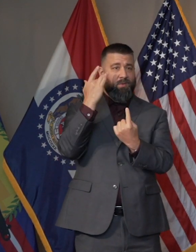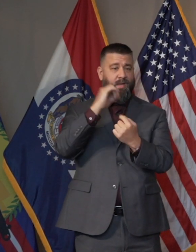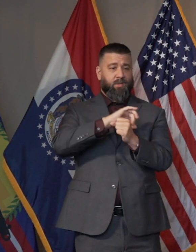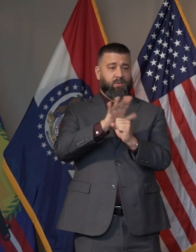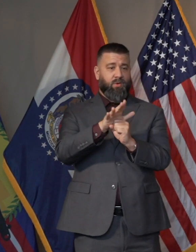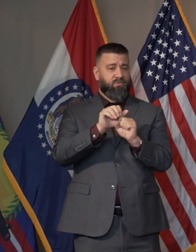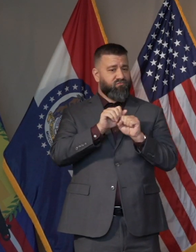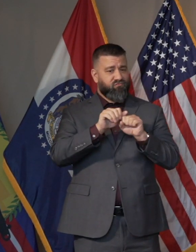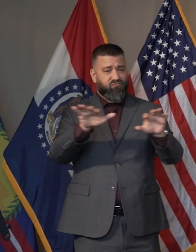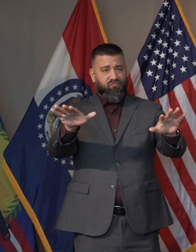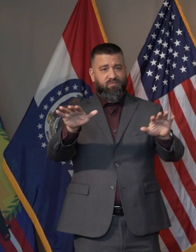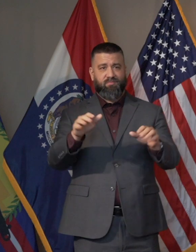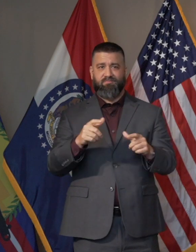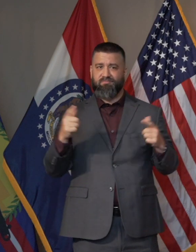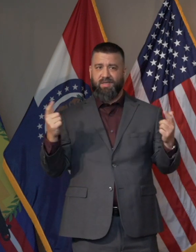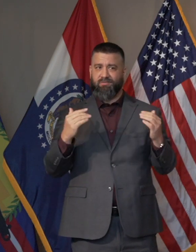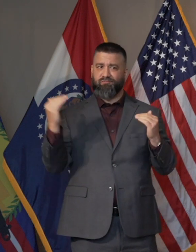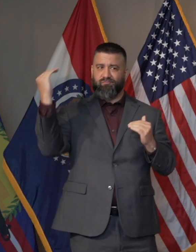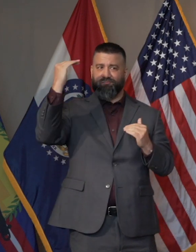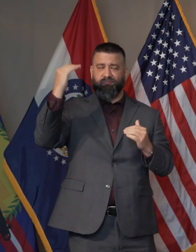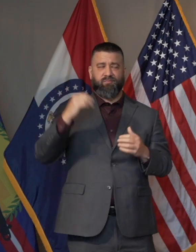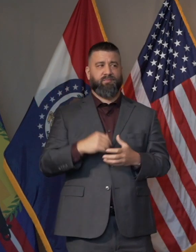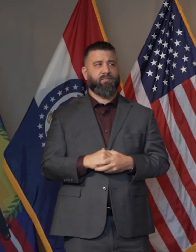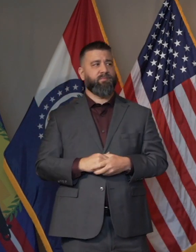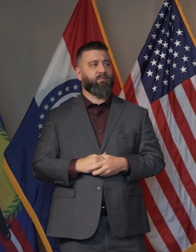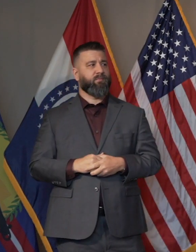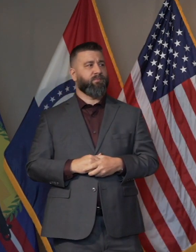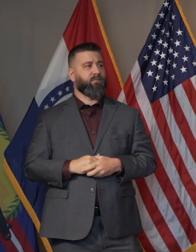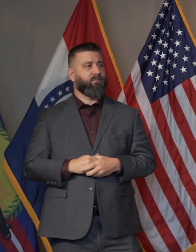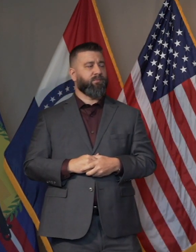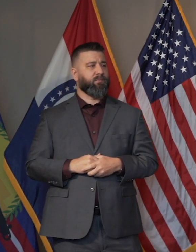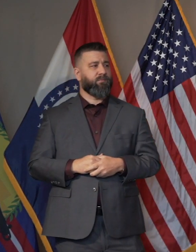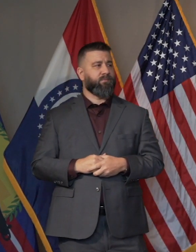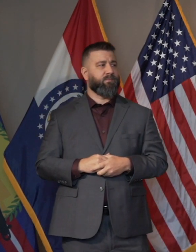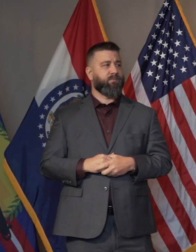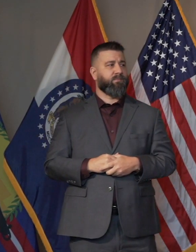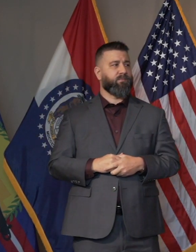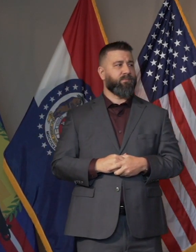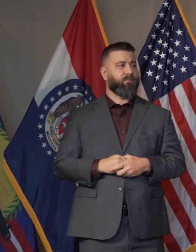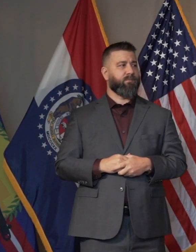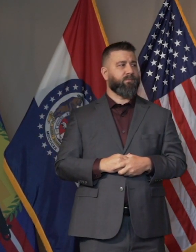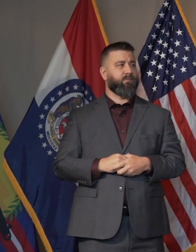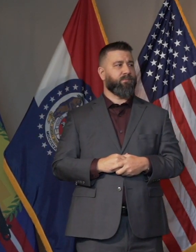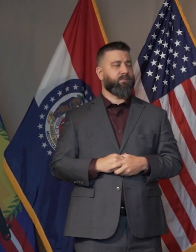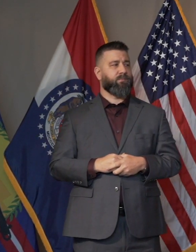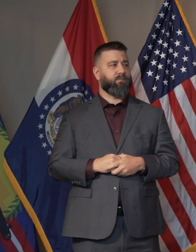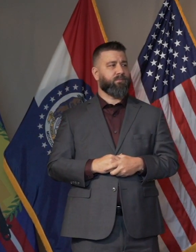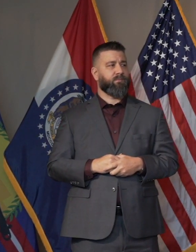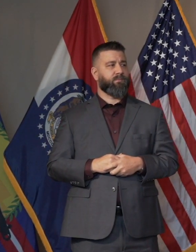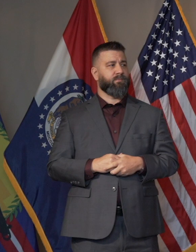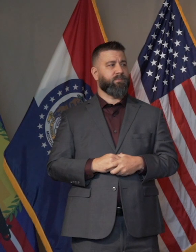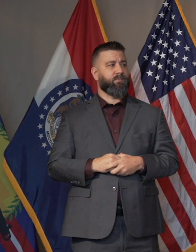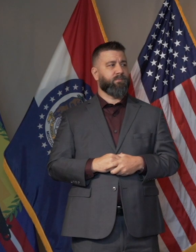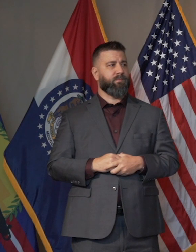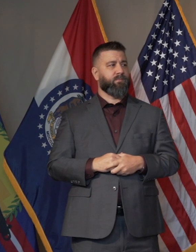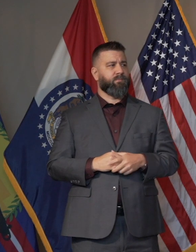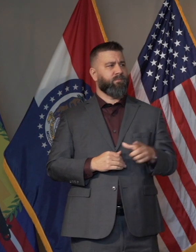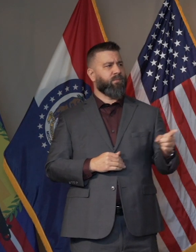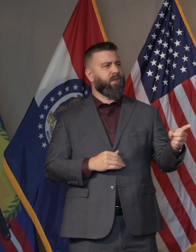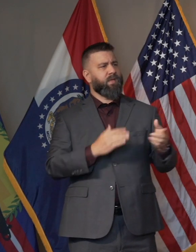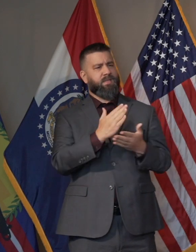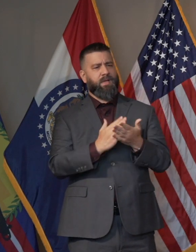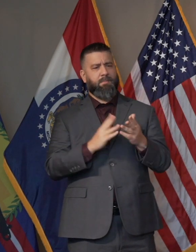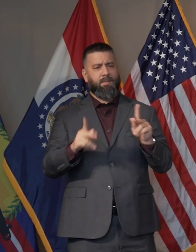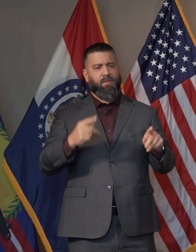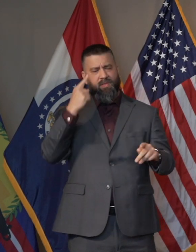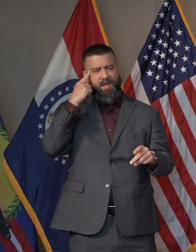in our community. Dr. Page, why does it seem, some people want to know why does it seem like the restrictions are more rigid and extreme here